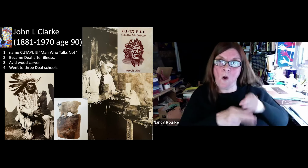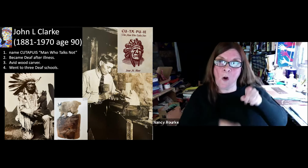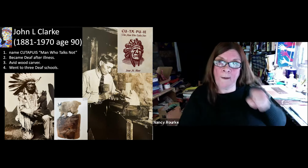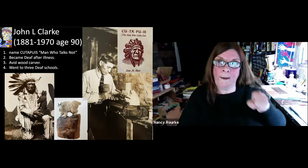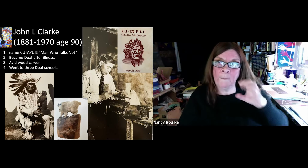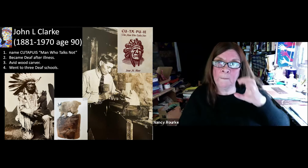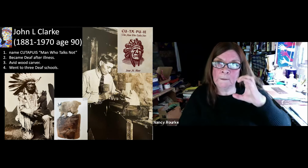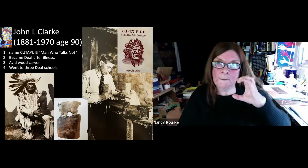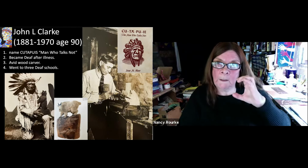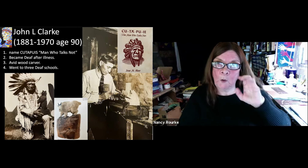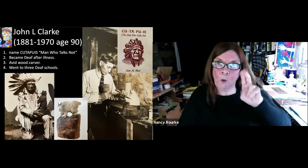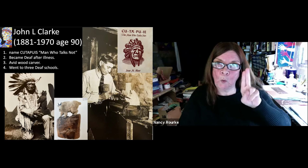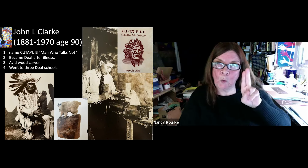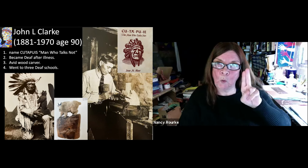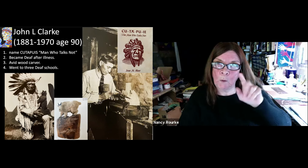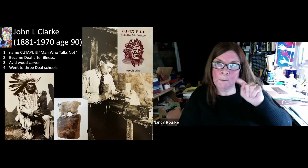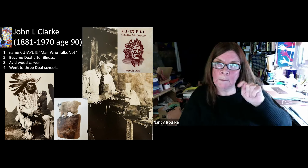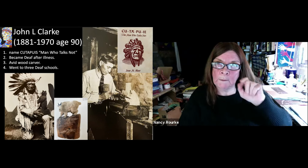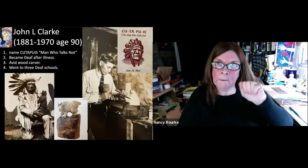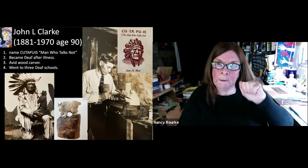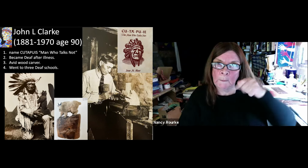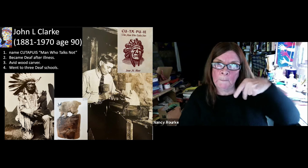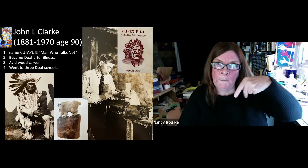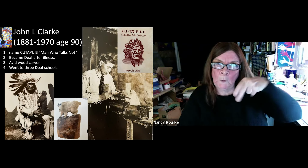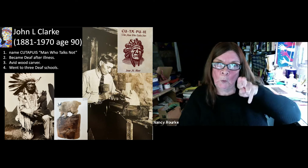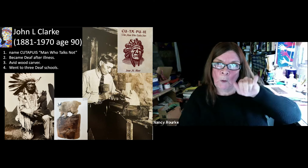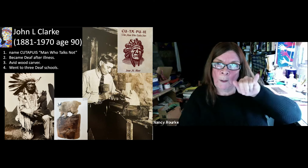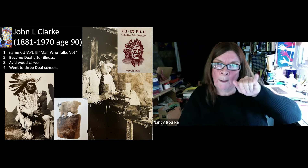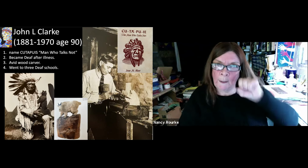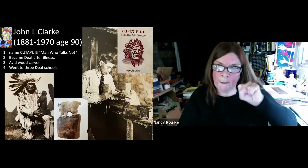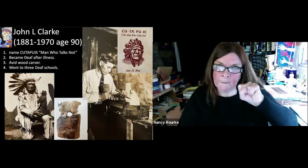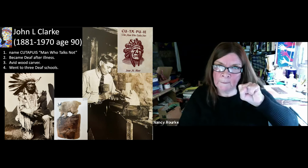John's family. And his native friends. Called them.